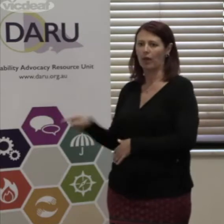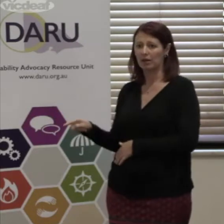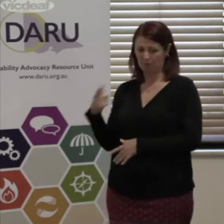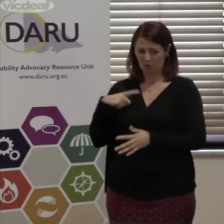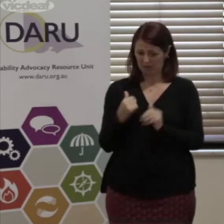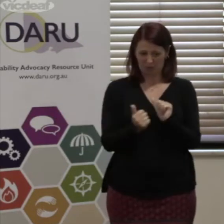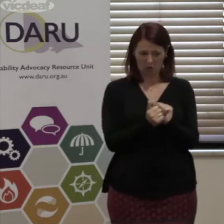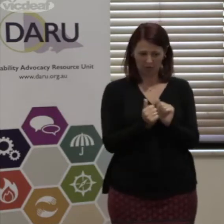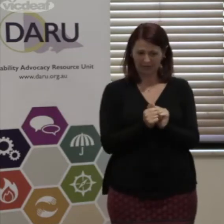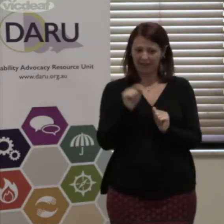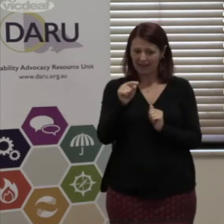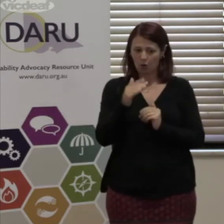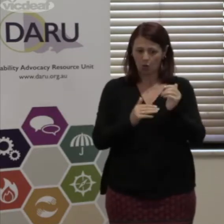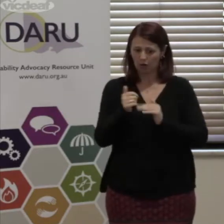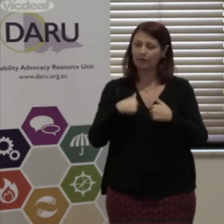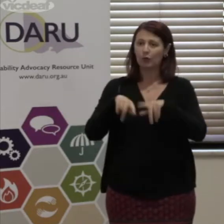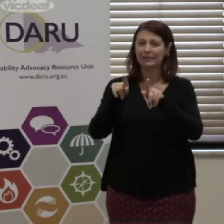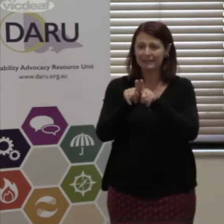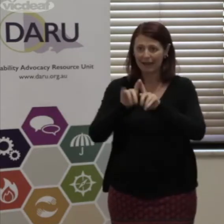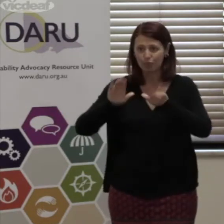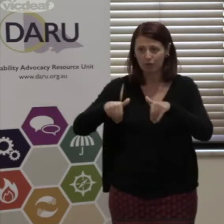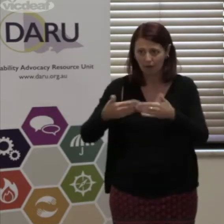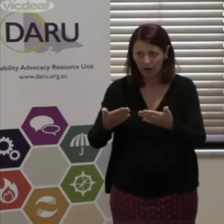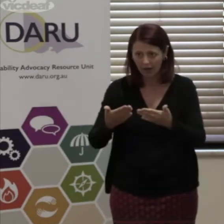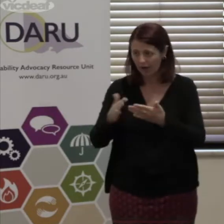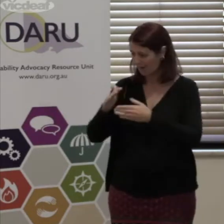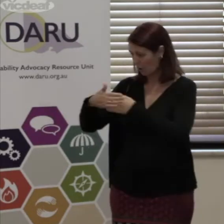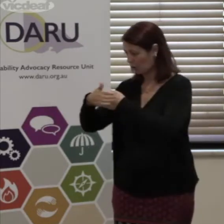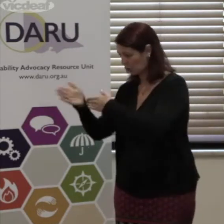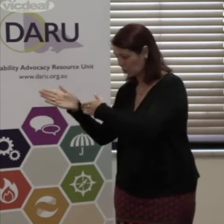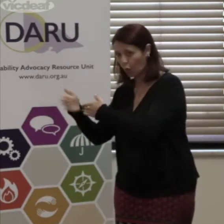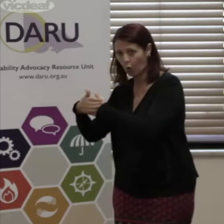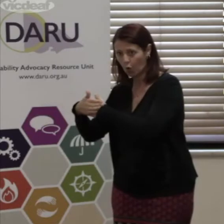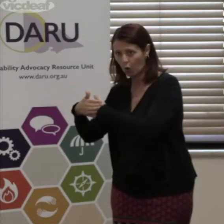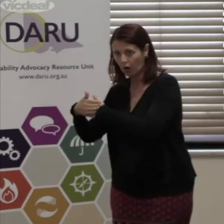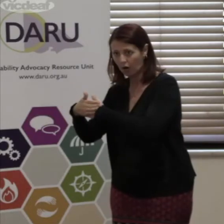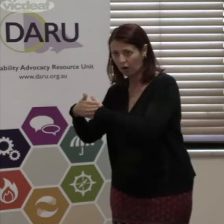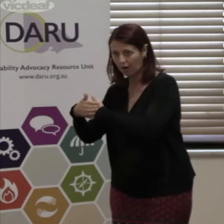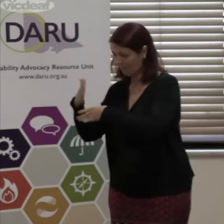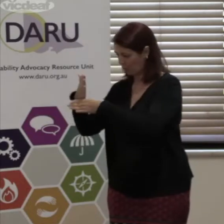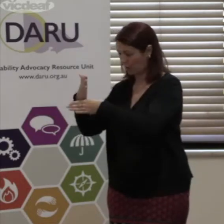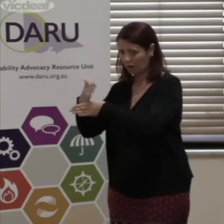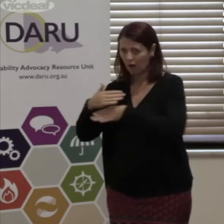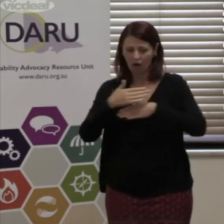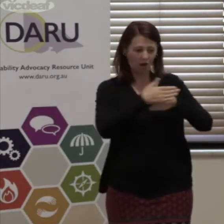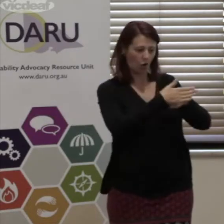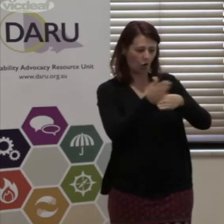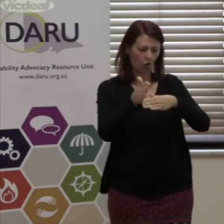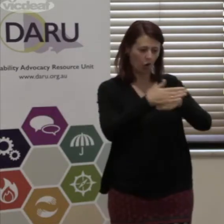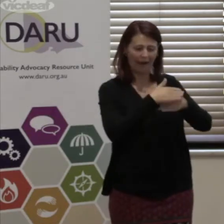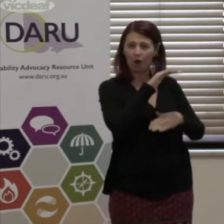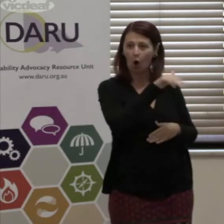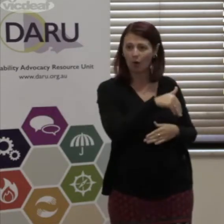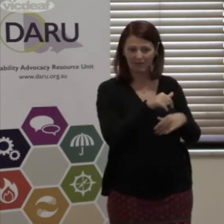colleague organised for the same provider to provide the self-opening door that provides the self-opening door at his home, so therefore he only has to have